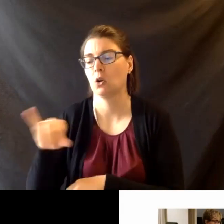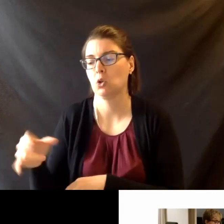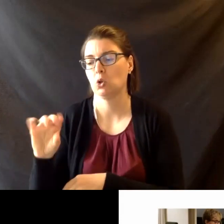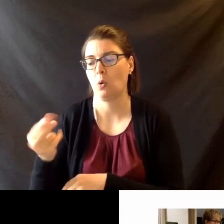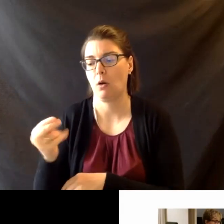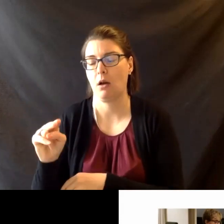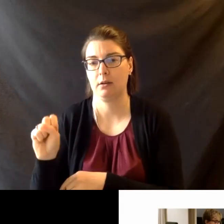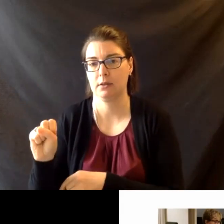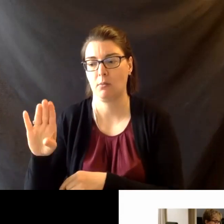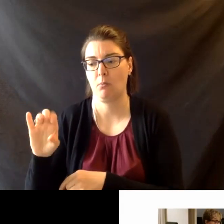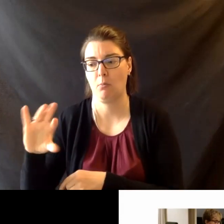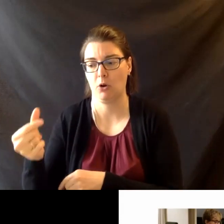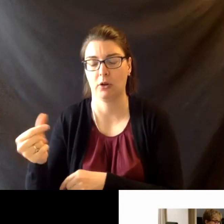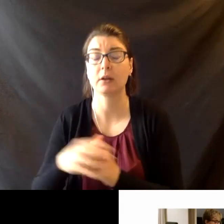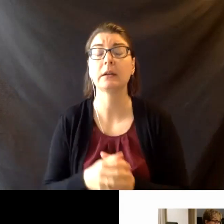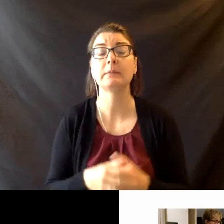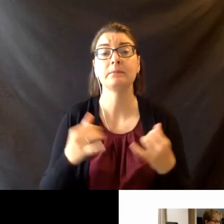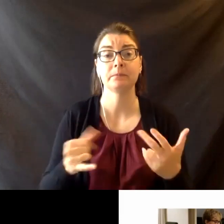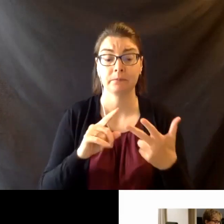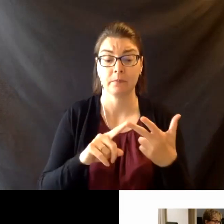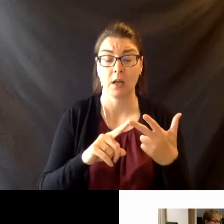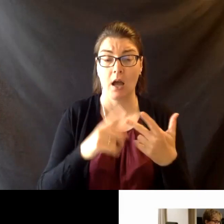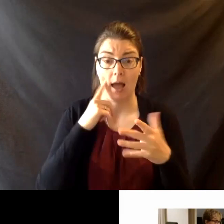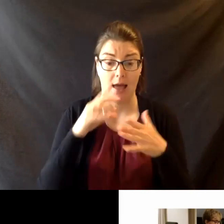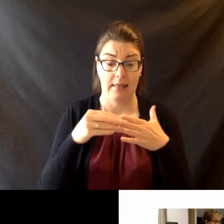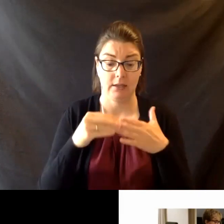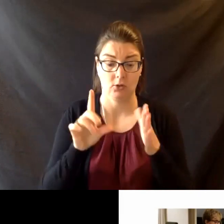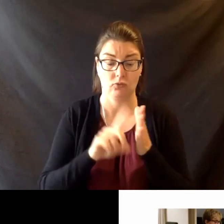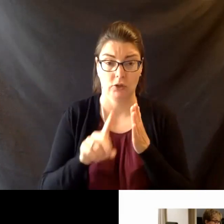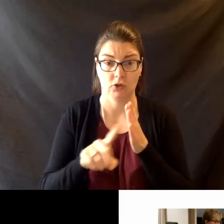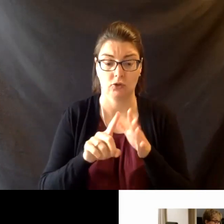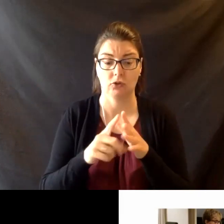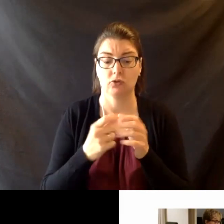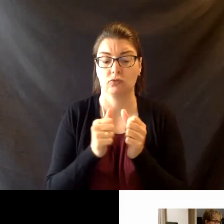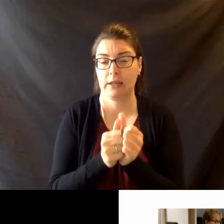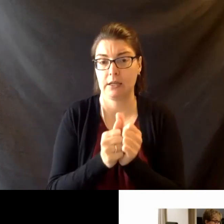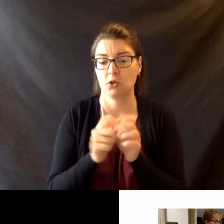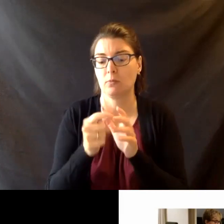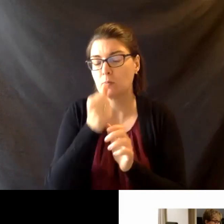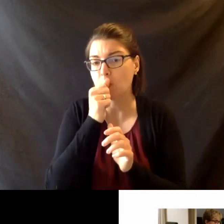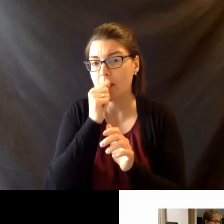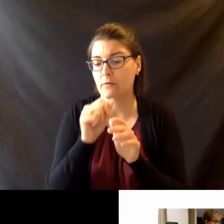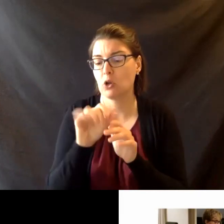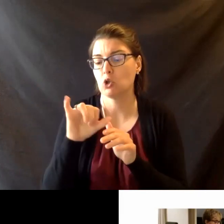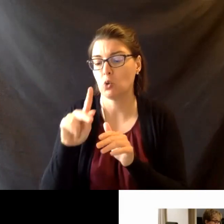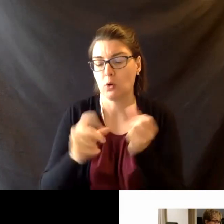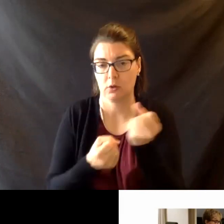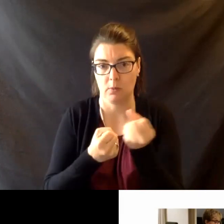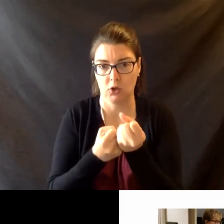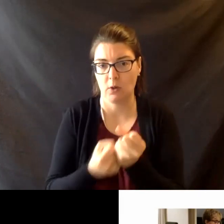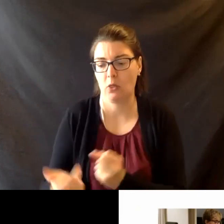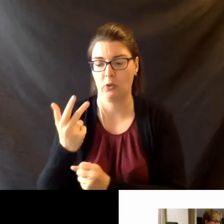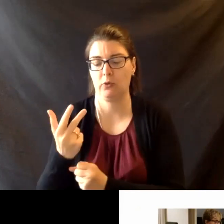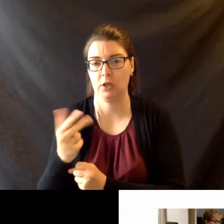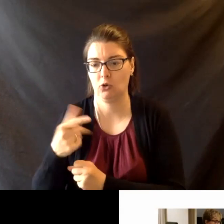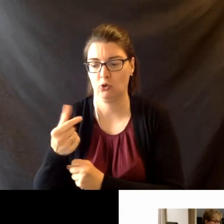York on a project about private refugee sponsorship. Three are York graduate students. I'll introduce them in 1 second, but each